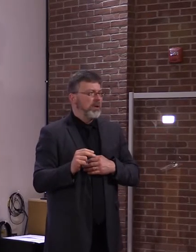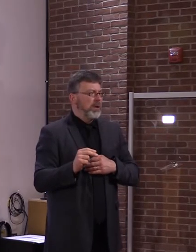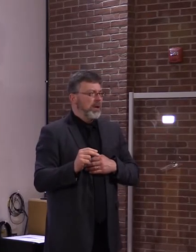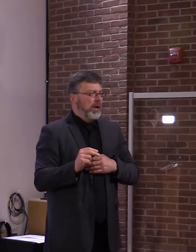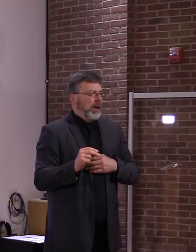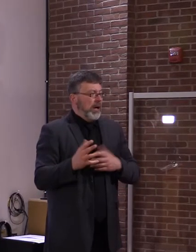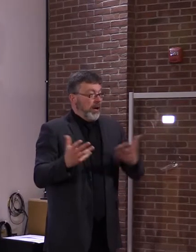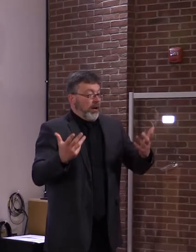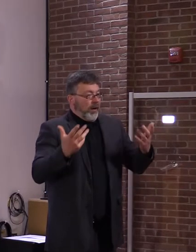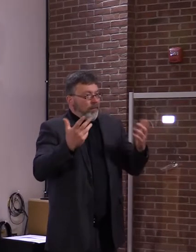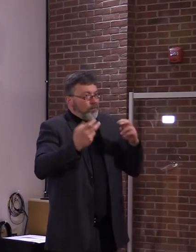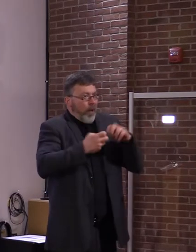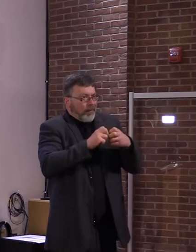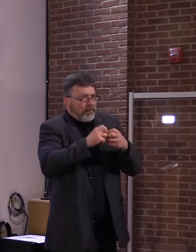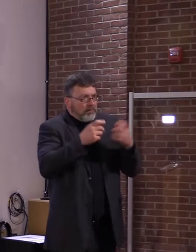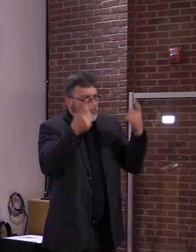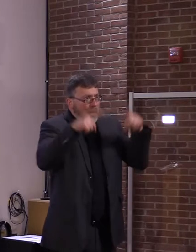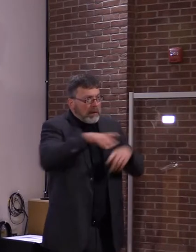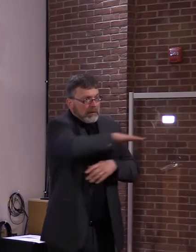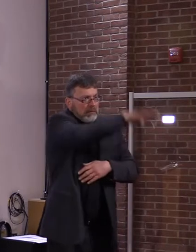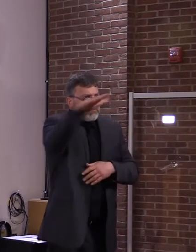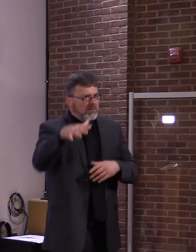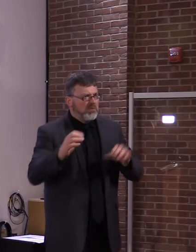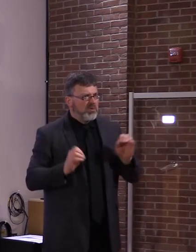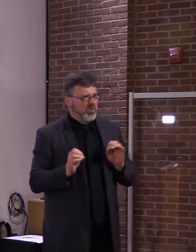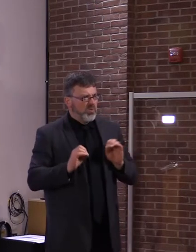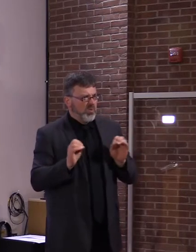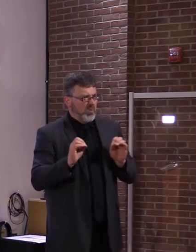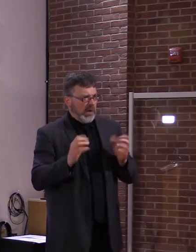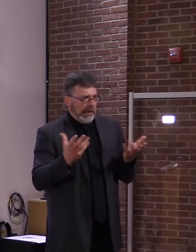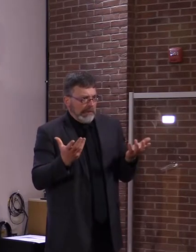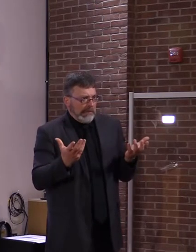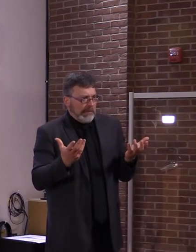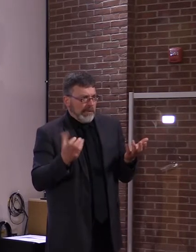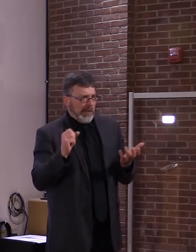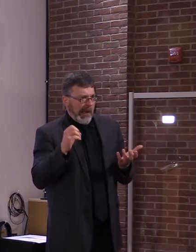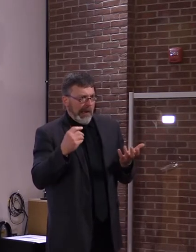evidence-based answer to that because, again, we don't have literature to say that.